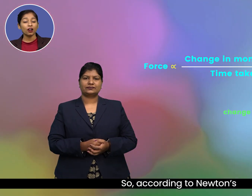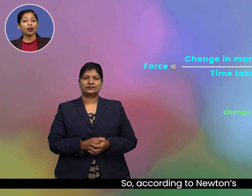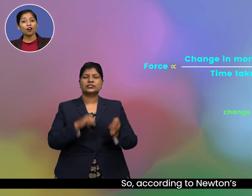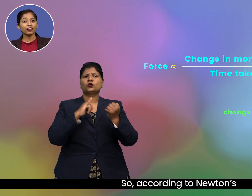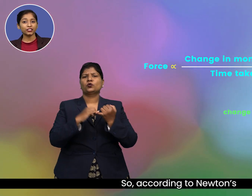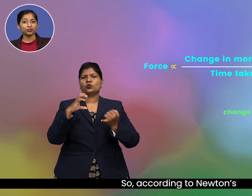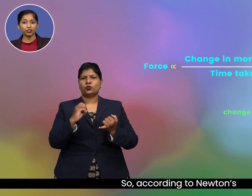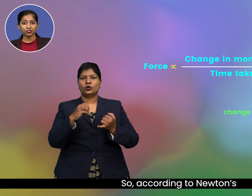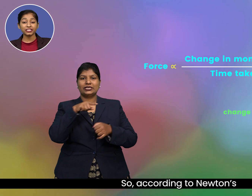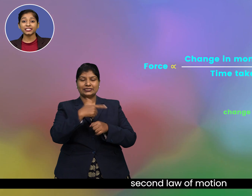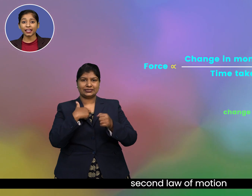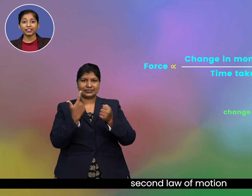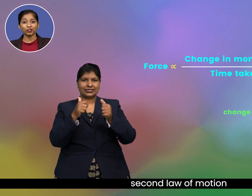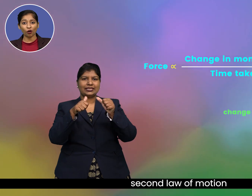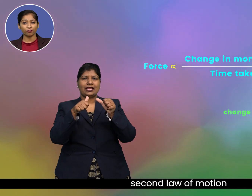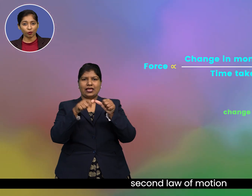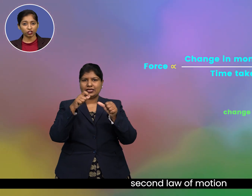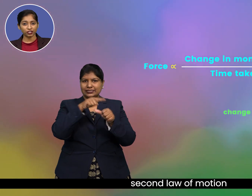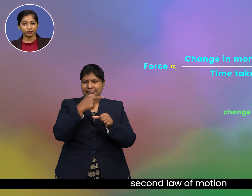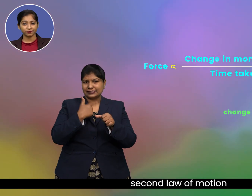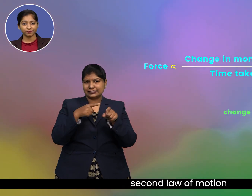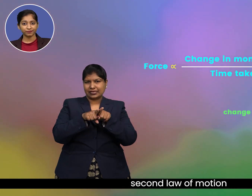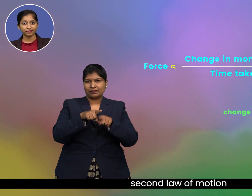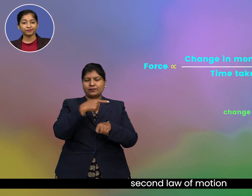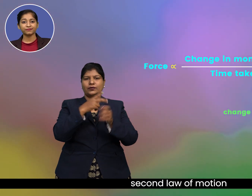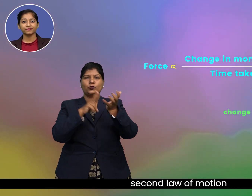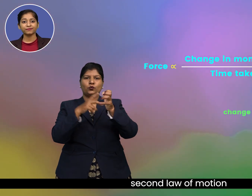So, according to Newton's second law of motion,